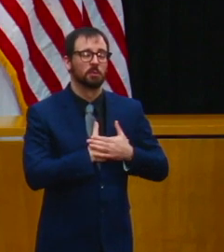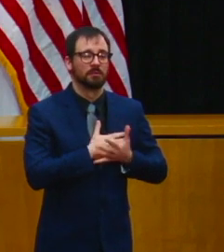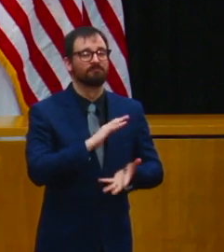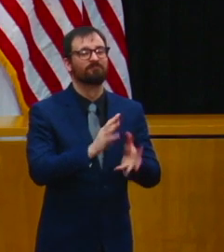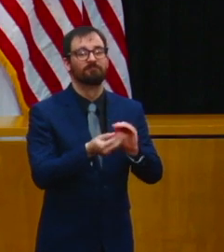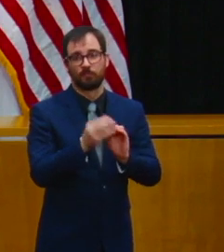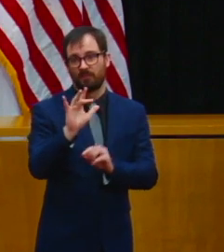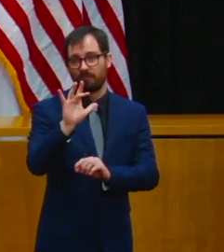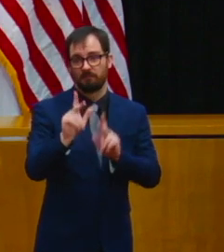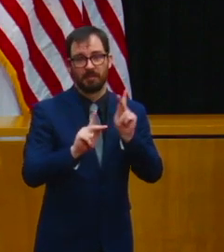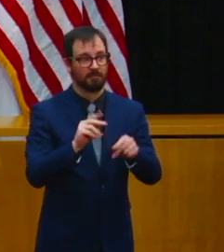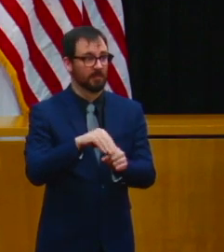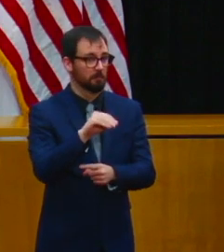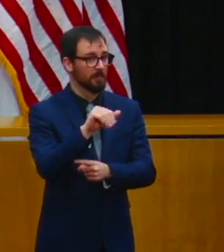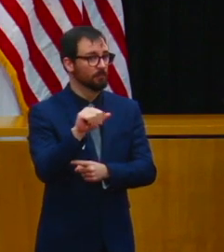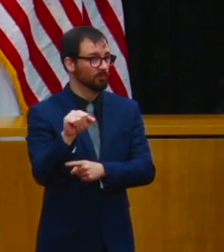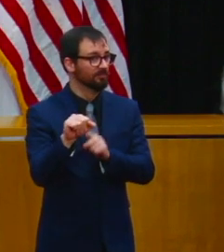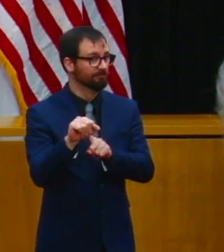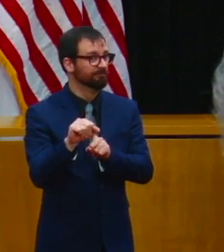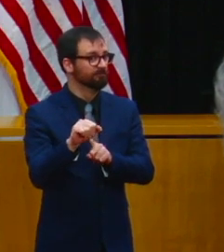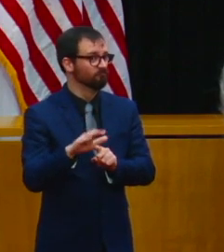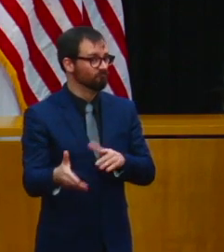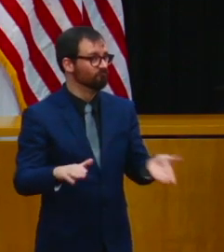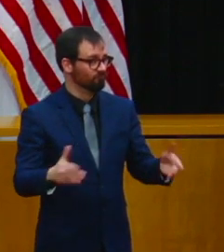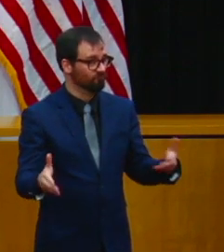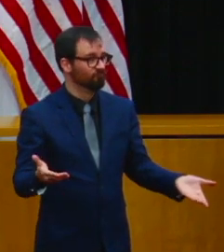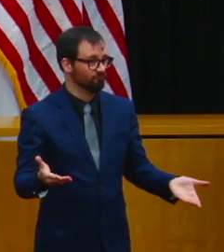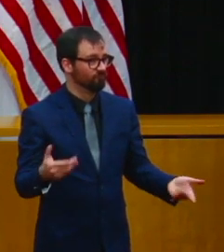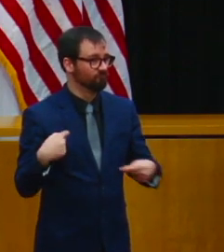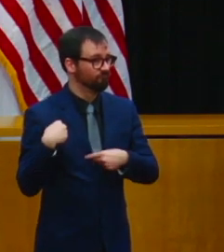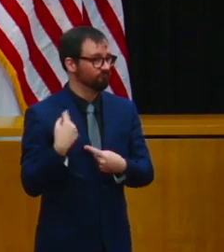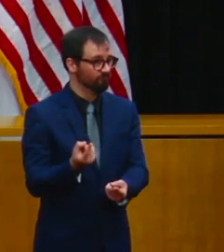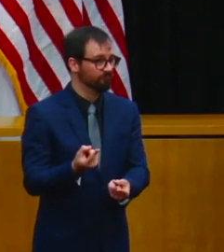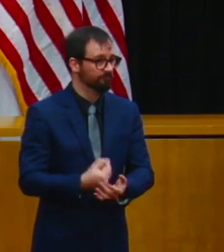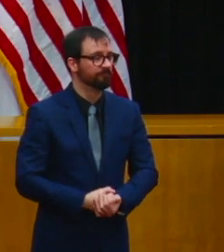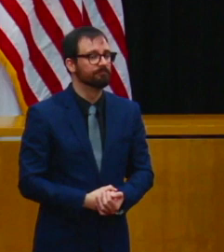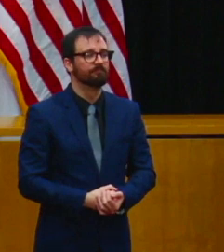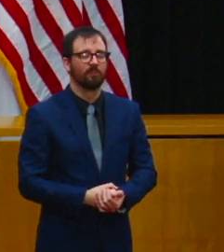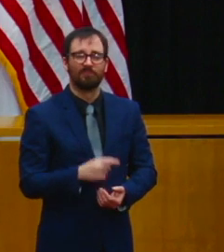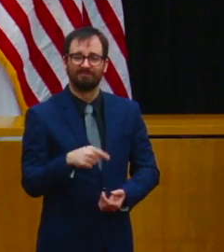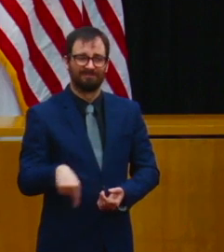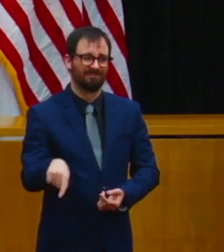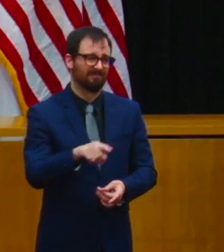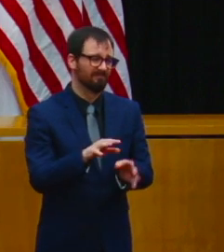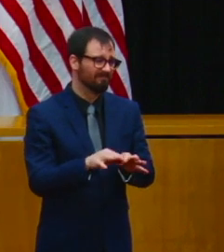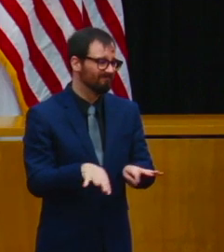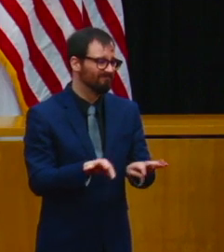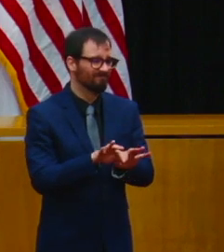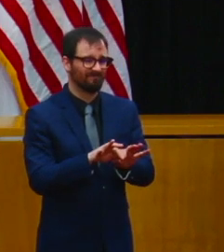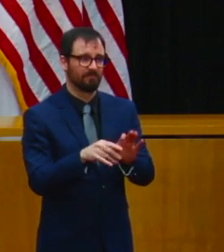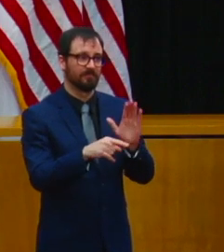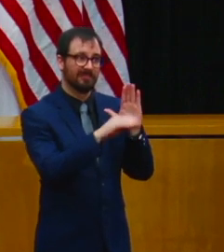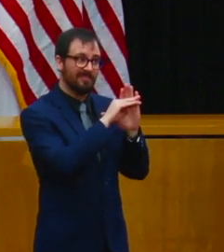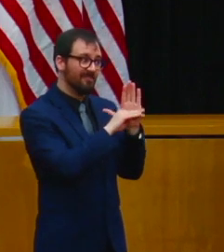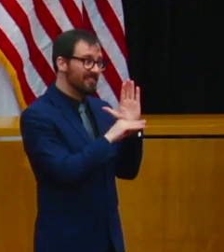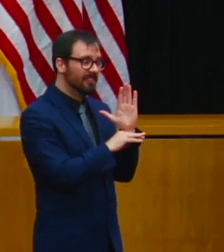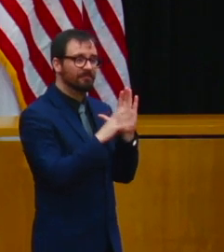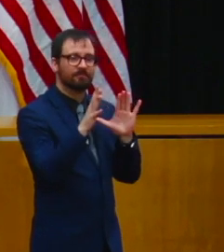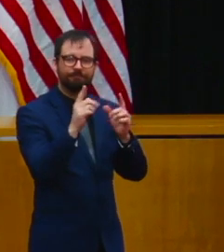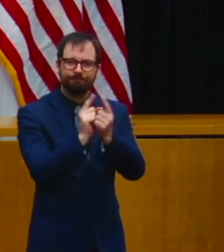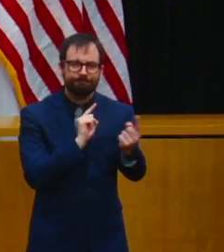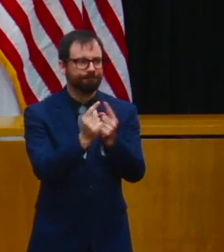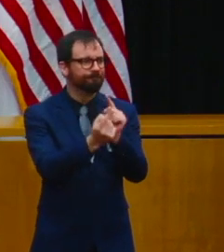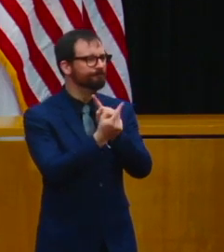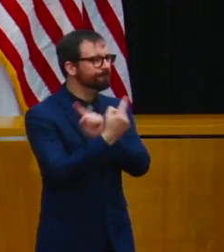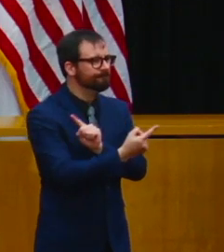extraordinarily important for us to continue to adhere to social distancing and the basic public health prevention and hygiene measures we have talked about